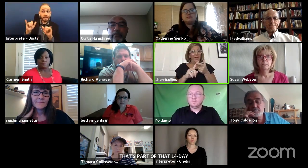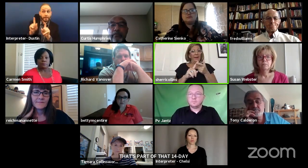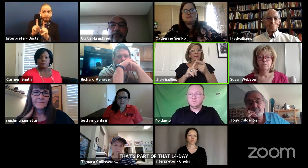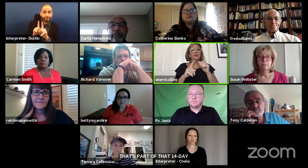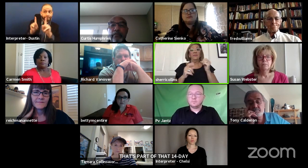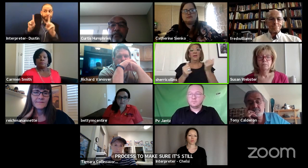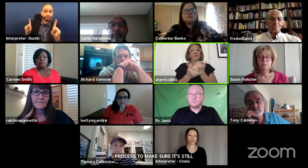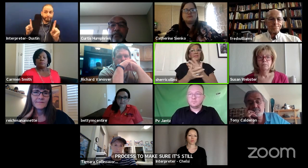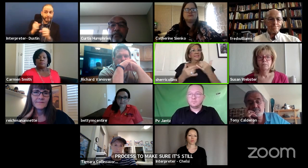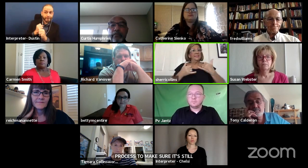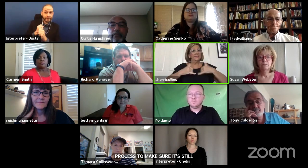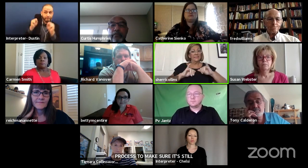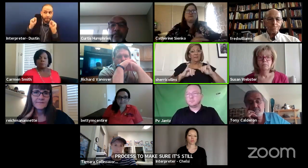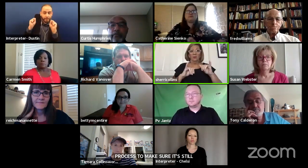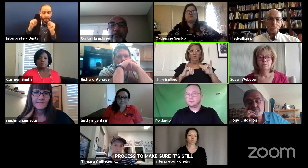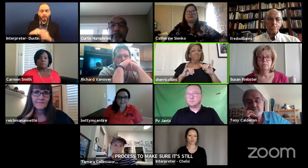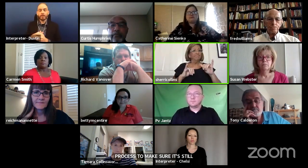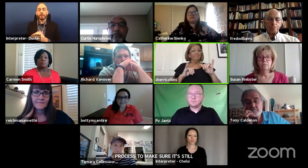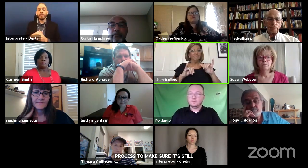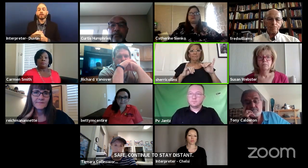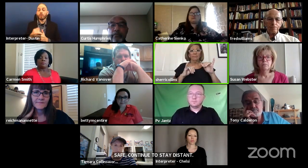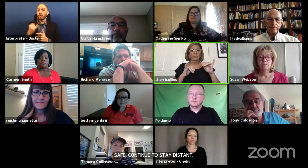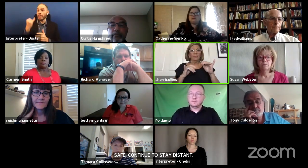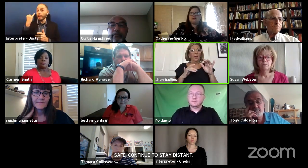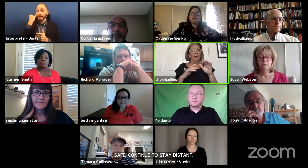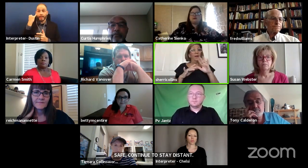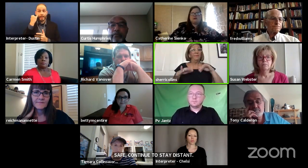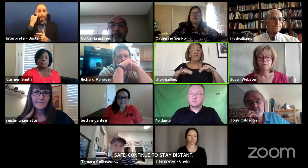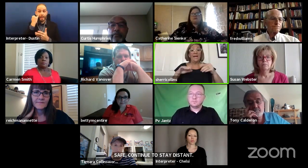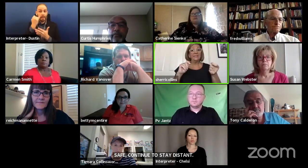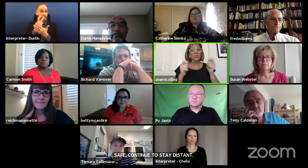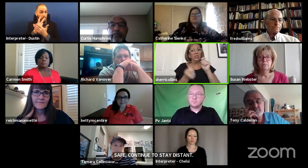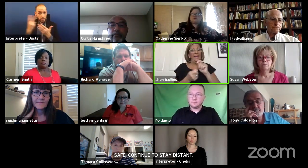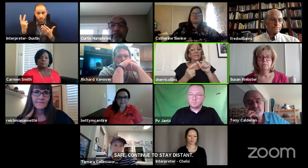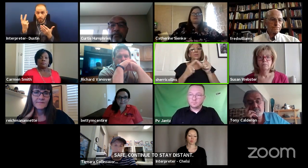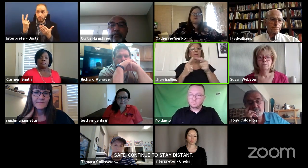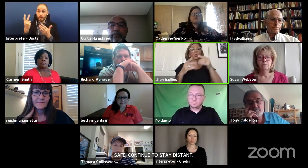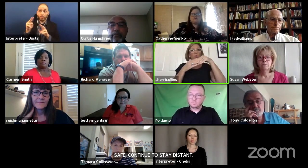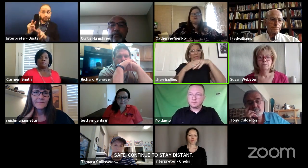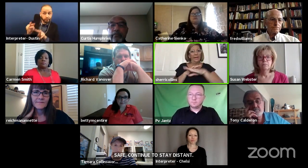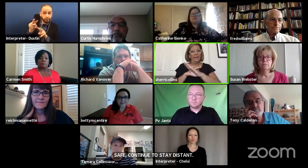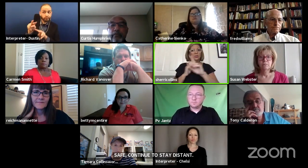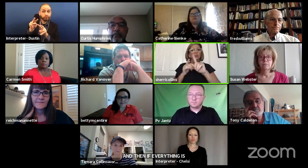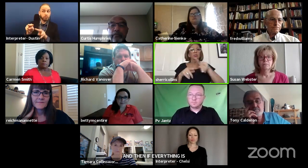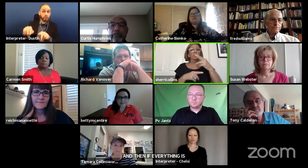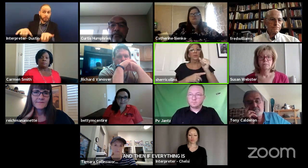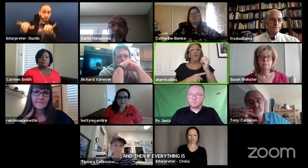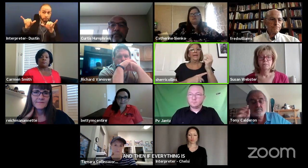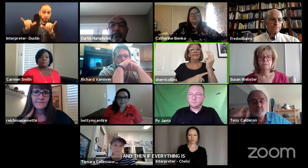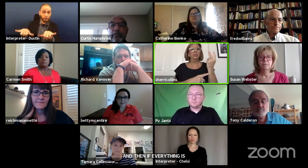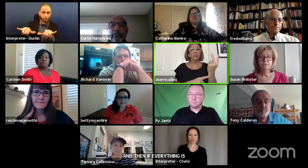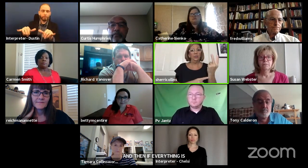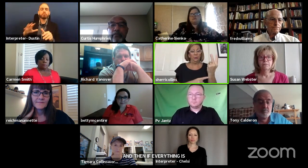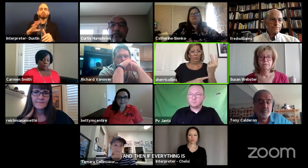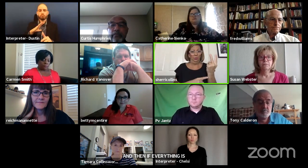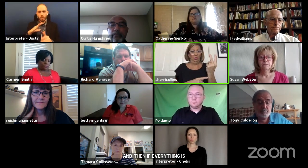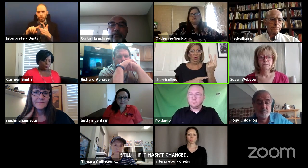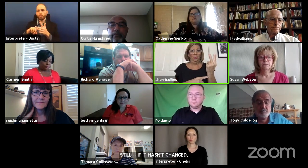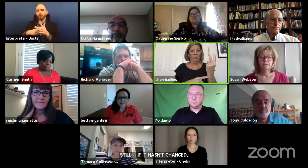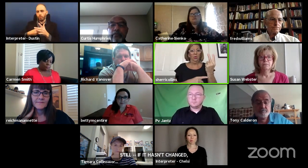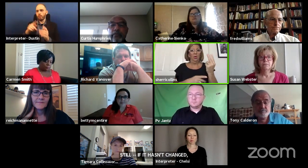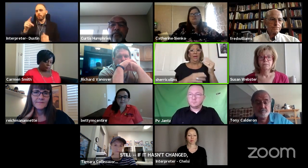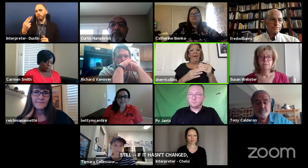And then if everything's still, if it hasn't changed, then we will enter to phase